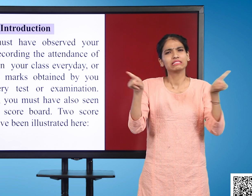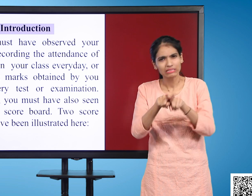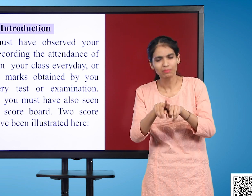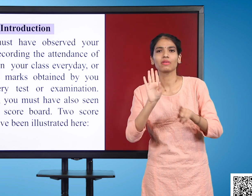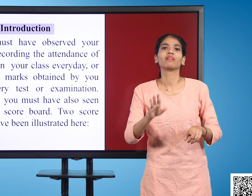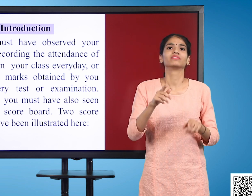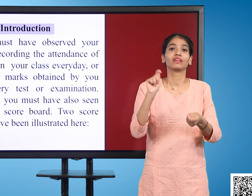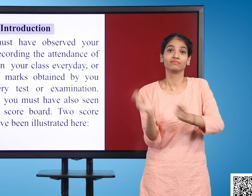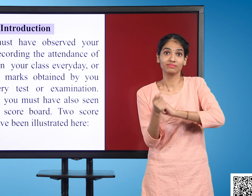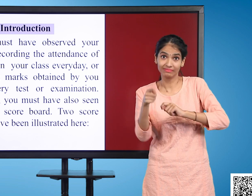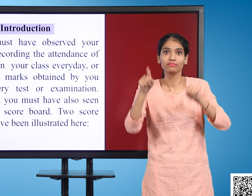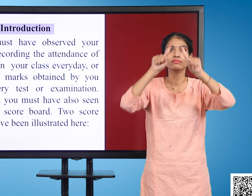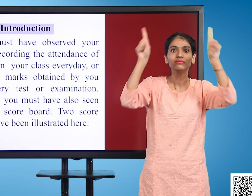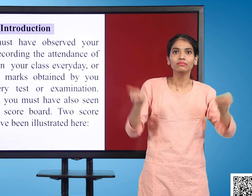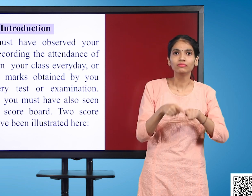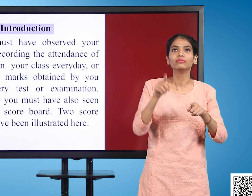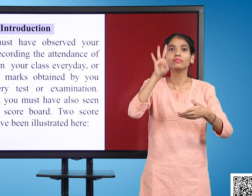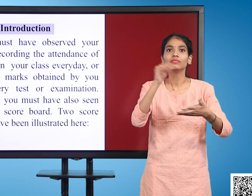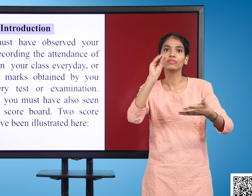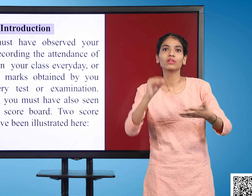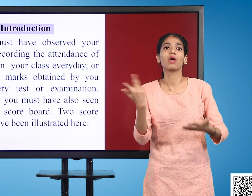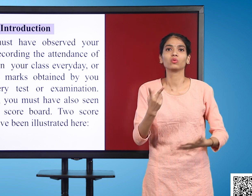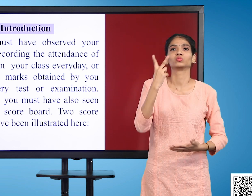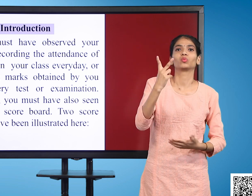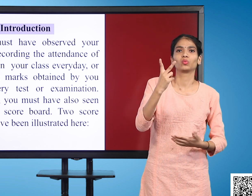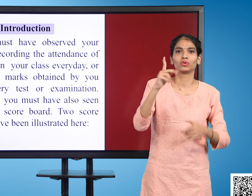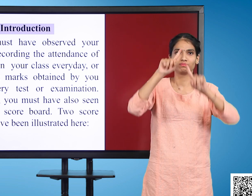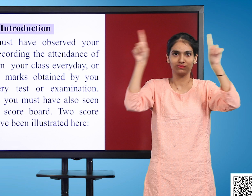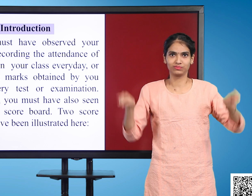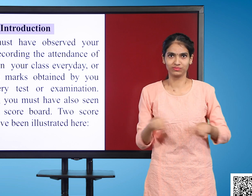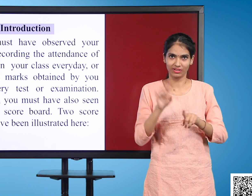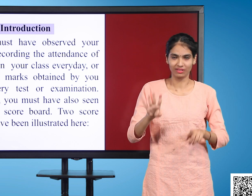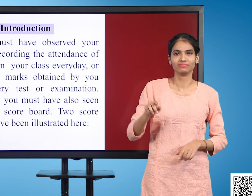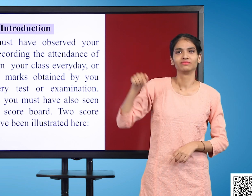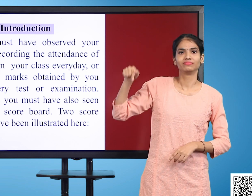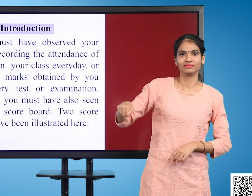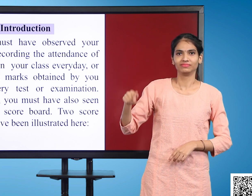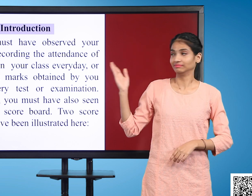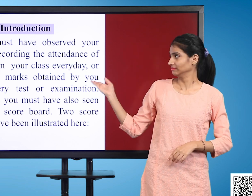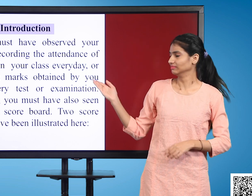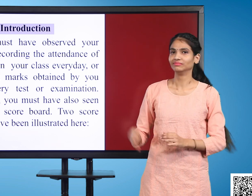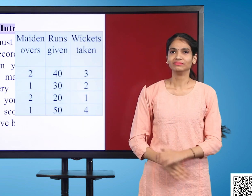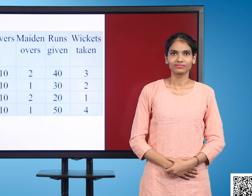Similarly, you must have also seen a cricket scoreboard. 2 scoreboards have been illustrated here.